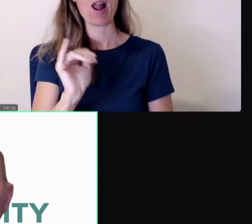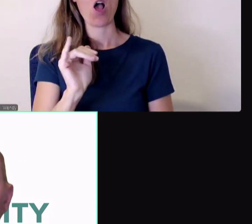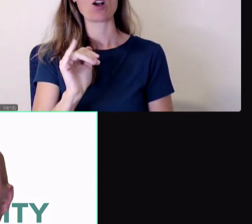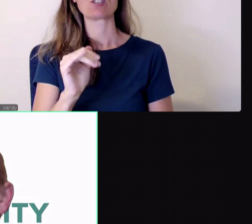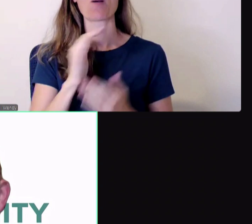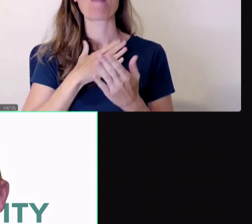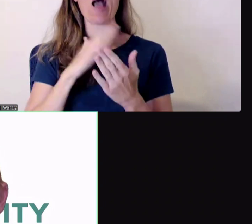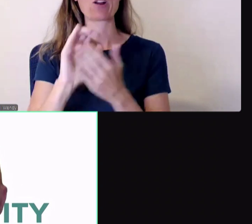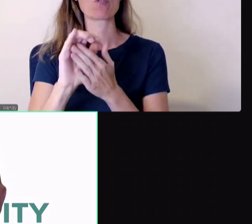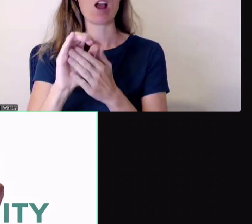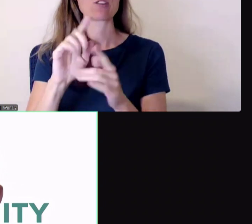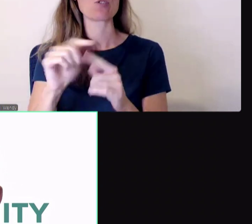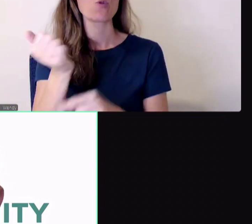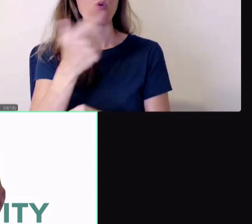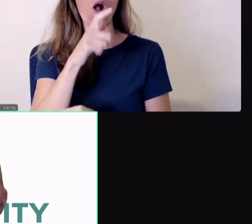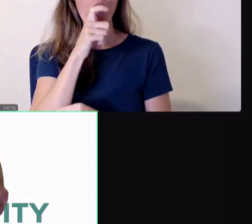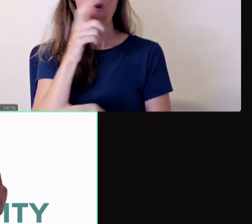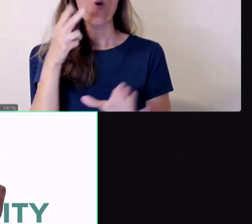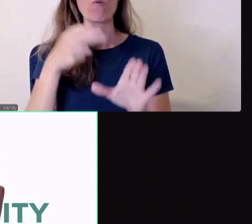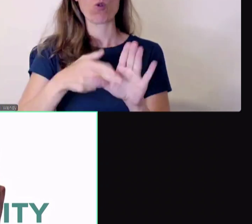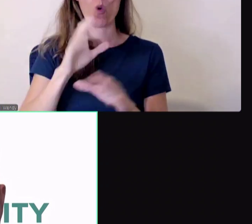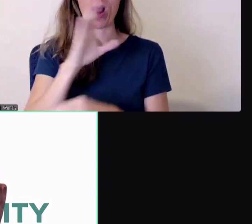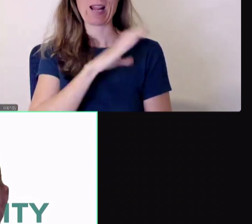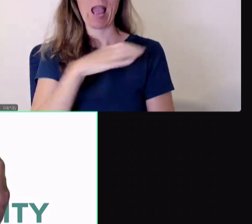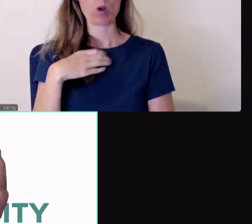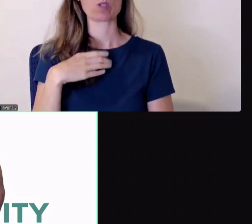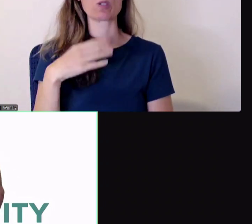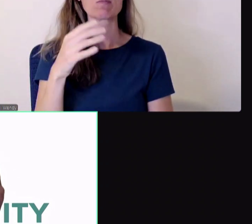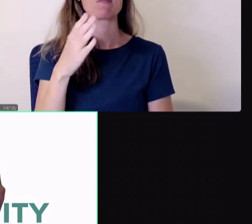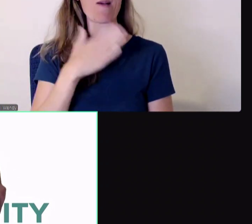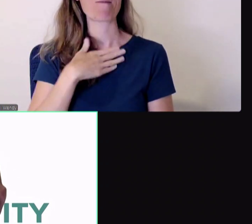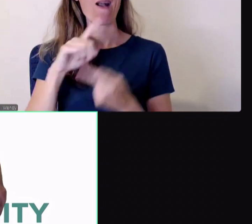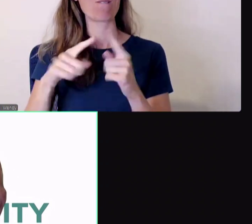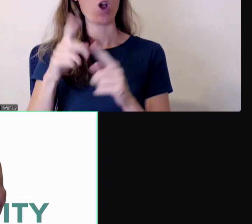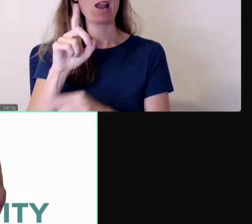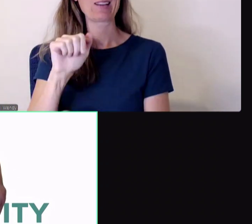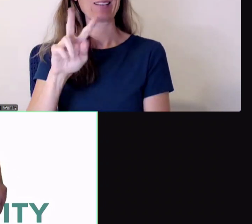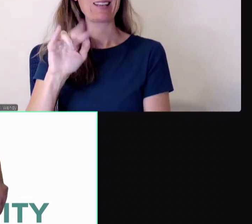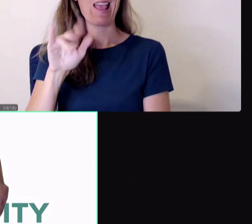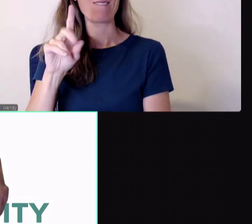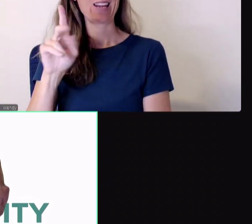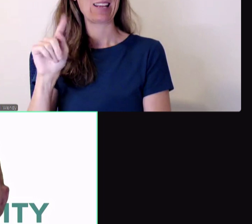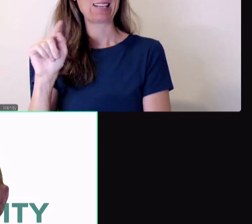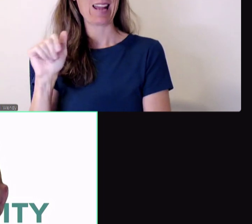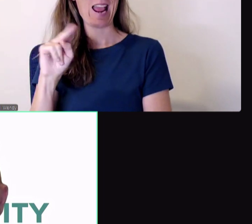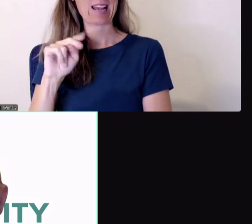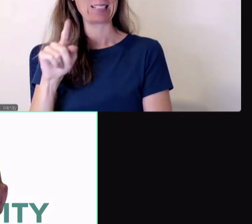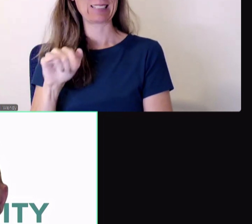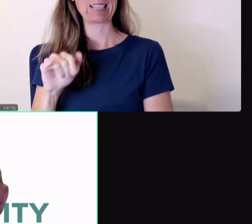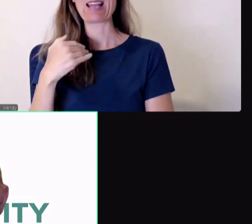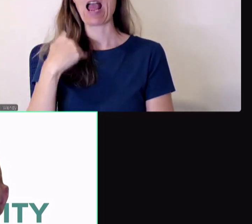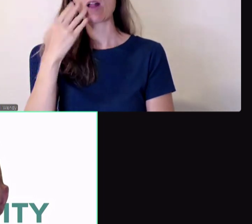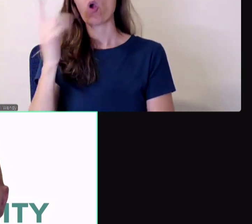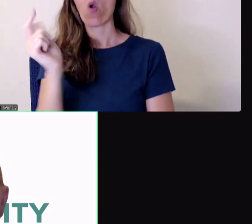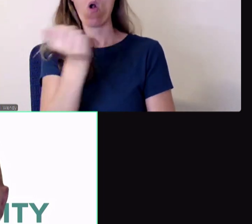my friend David Tansey. I know all of you are going to do amazing work as you join this council,